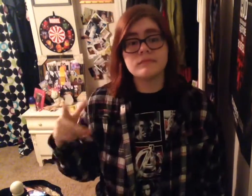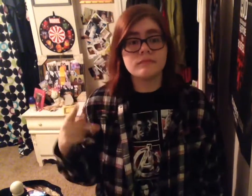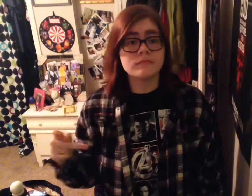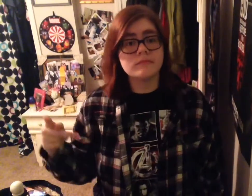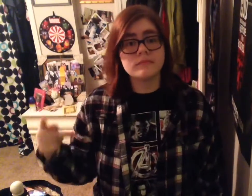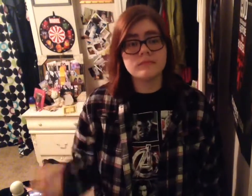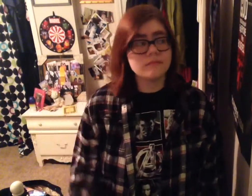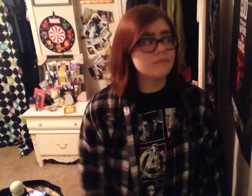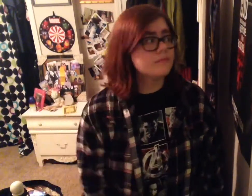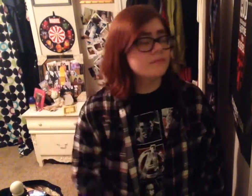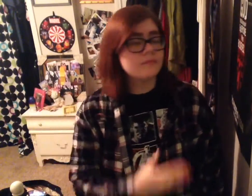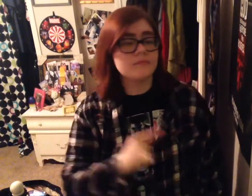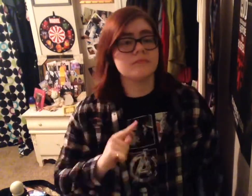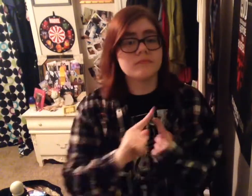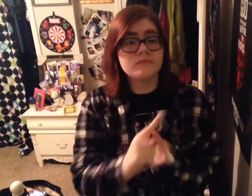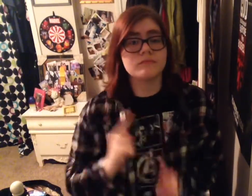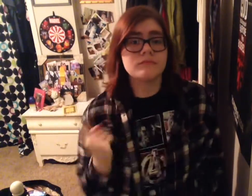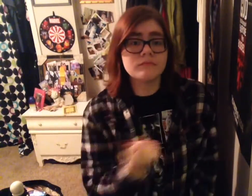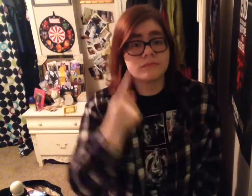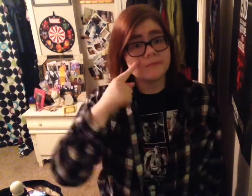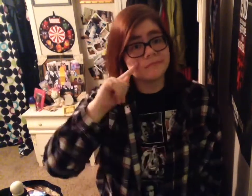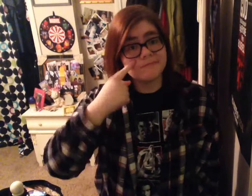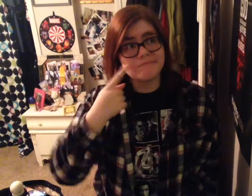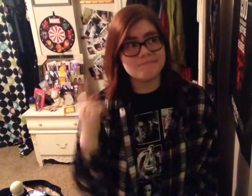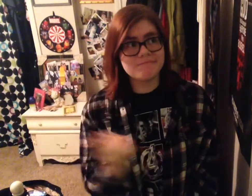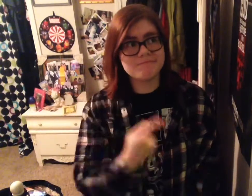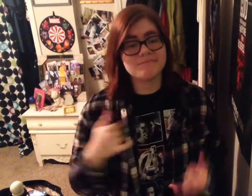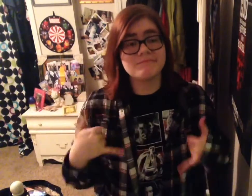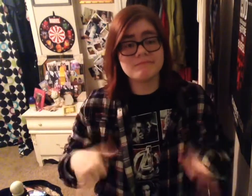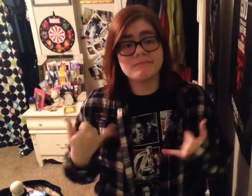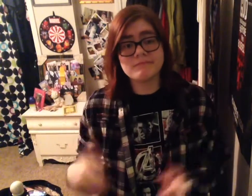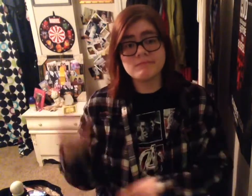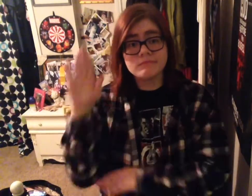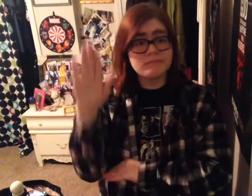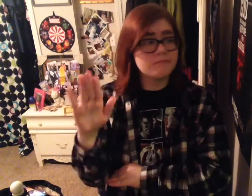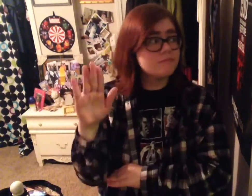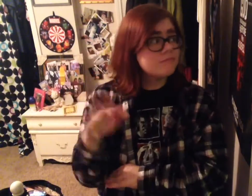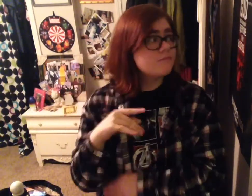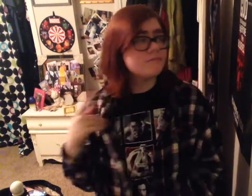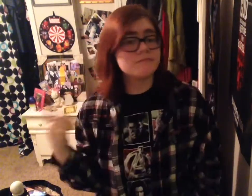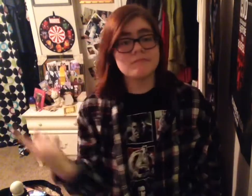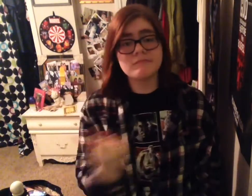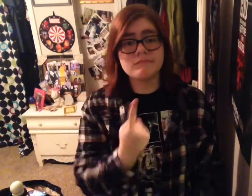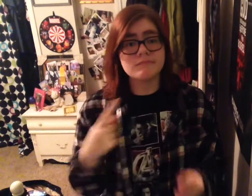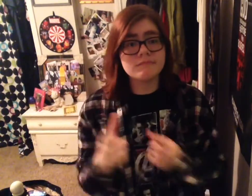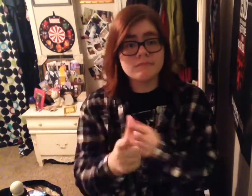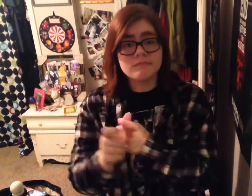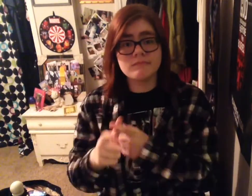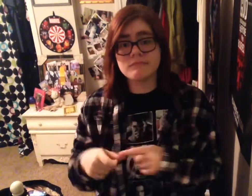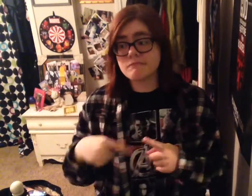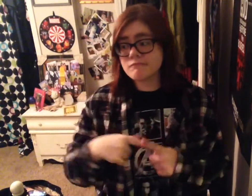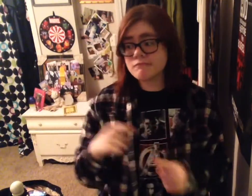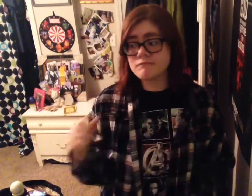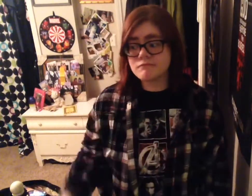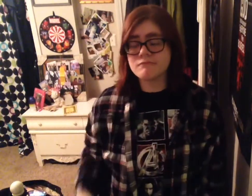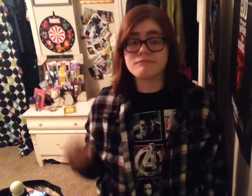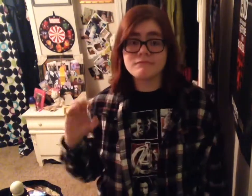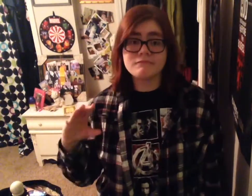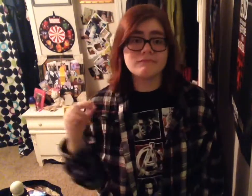Pan And when we're bored we play in the woods Always on the run from Captain